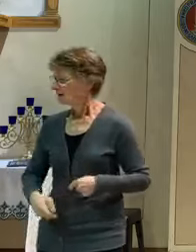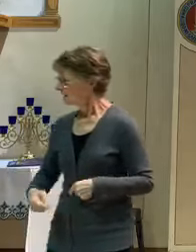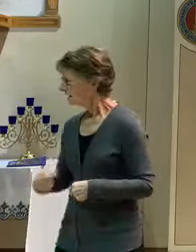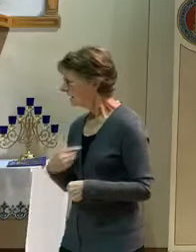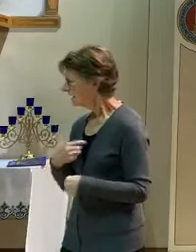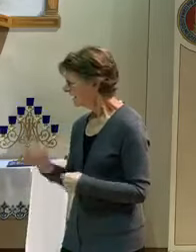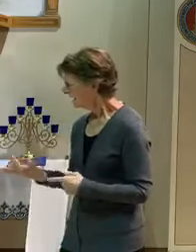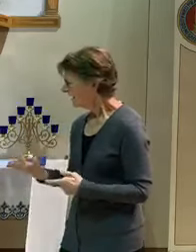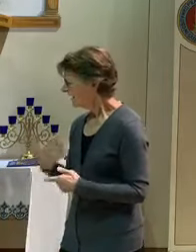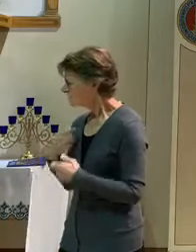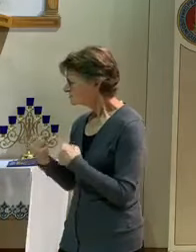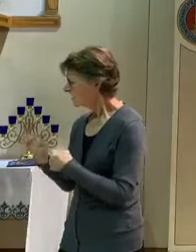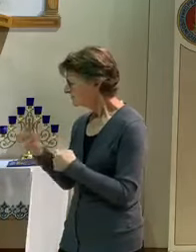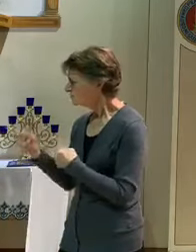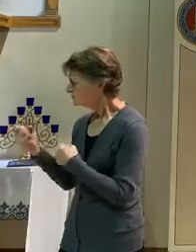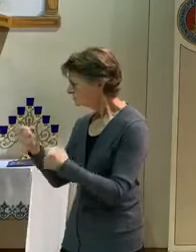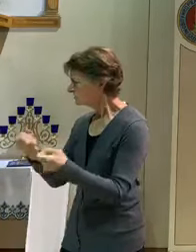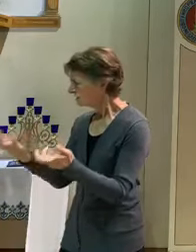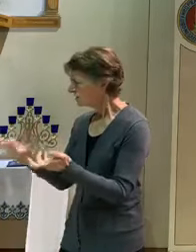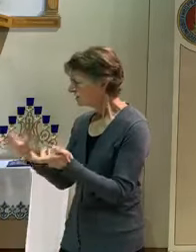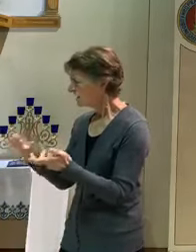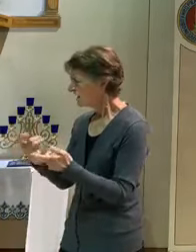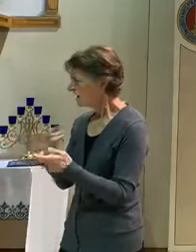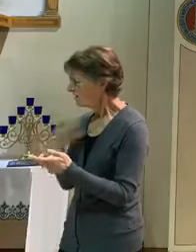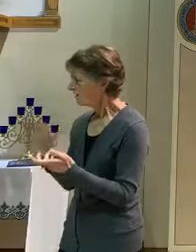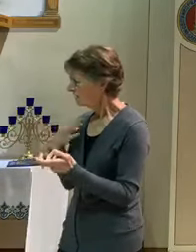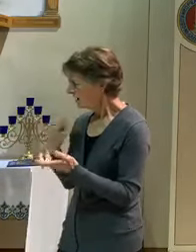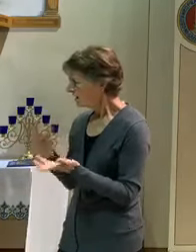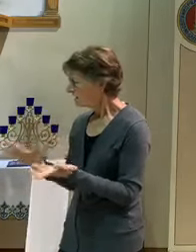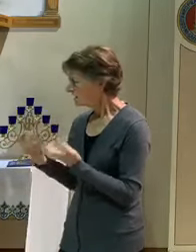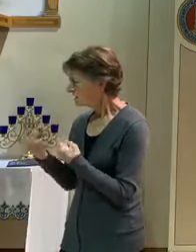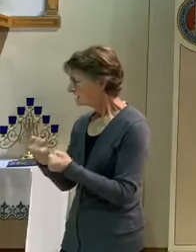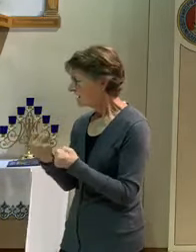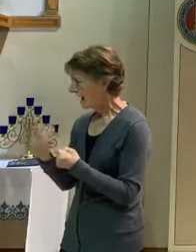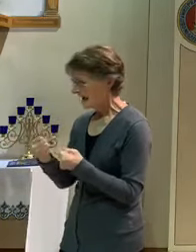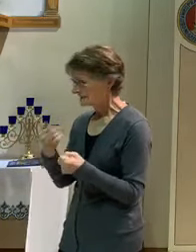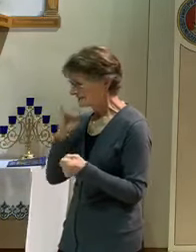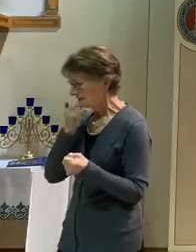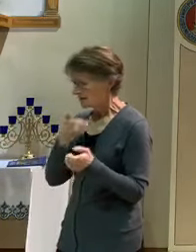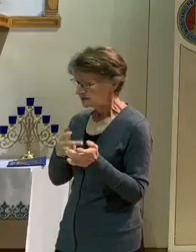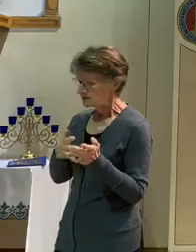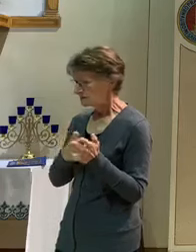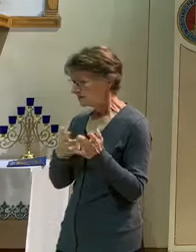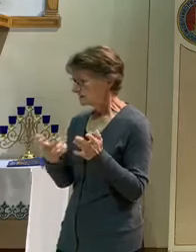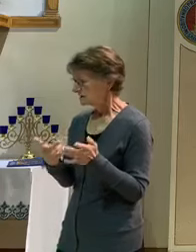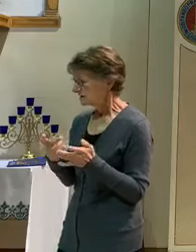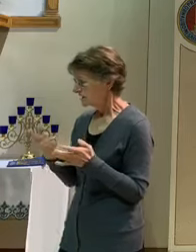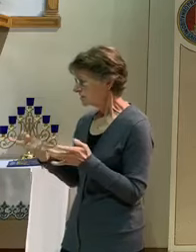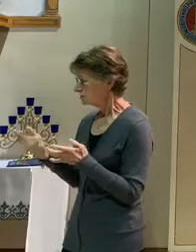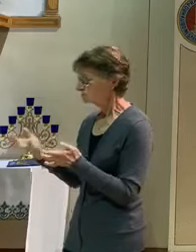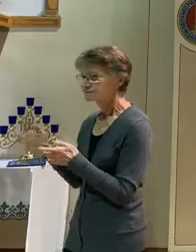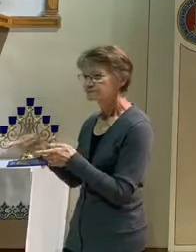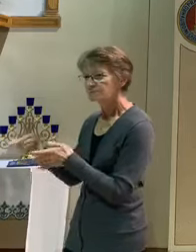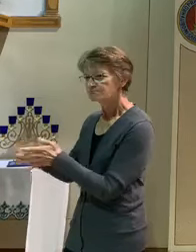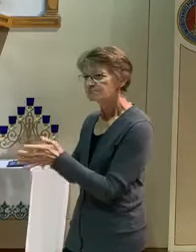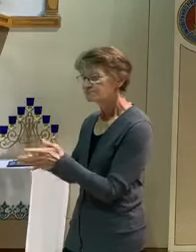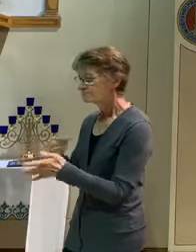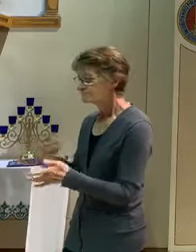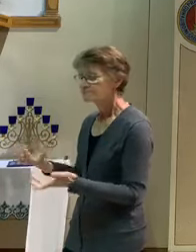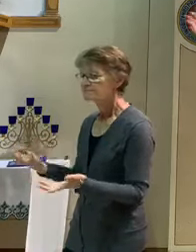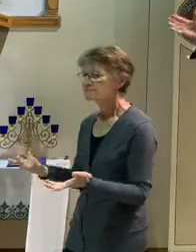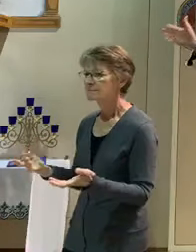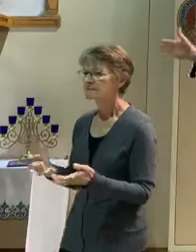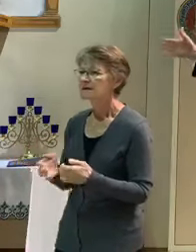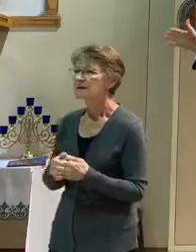her 1980 LeBaron looks terrible and she wants all four replaced. And she said, as